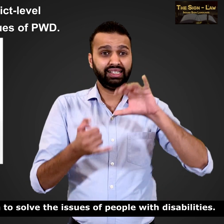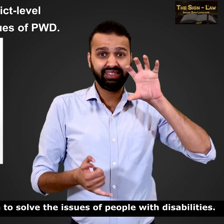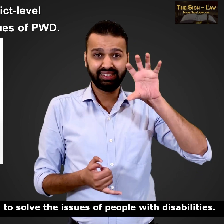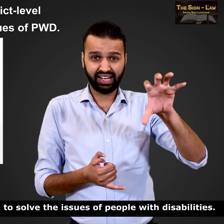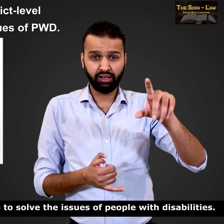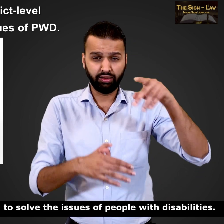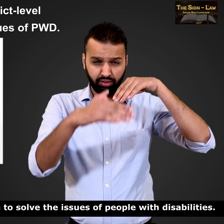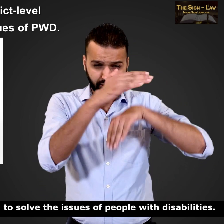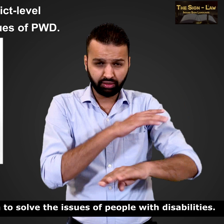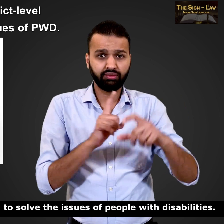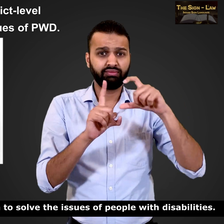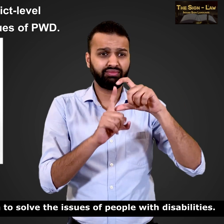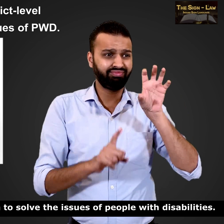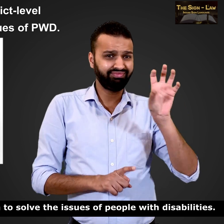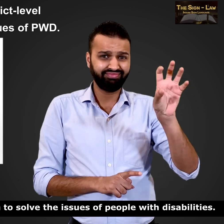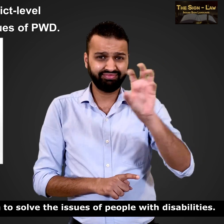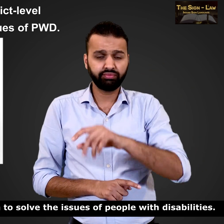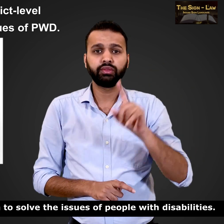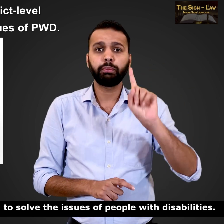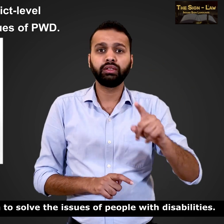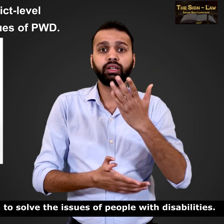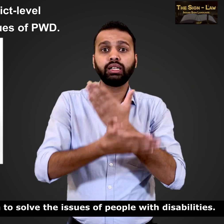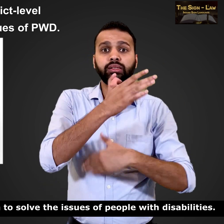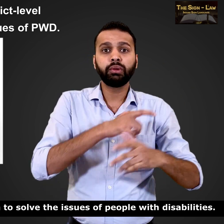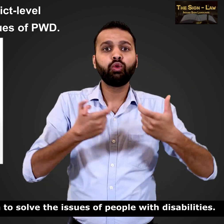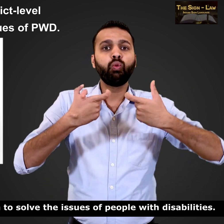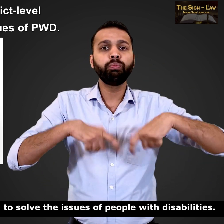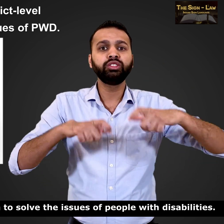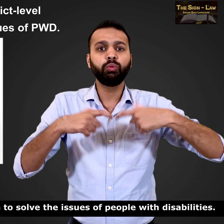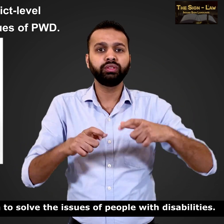Various committees in these courts aim to solve the issues of people with disabilities.